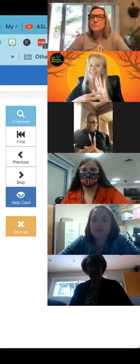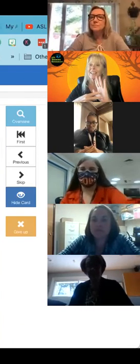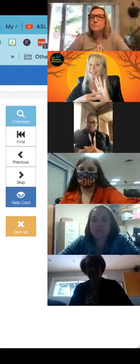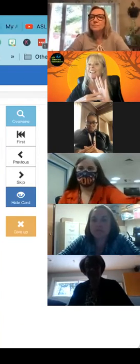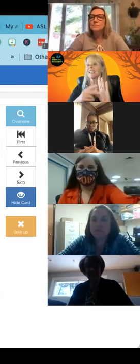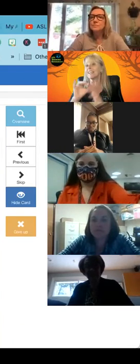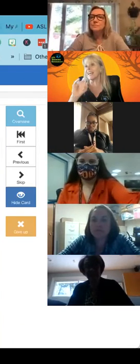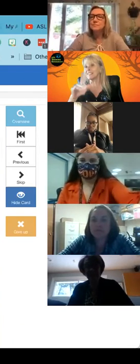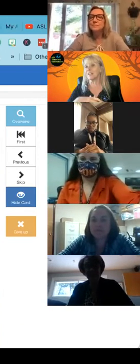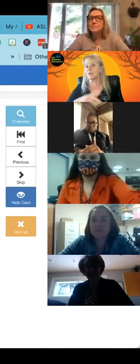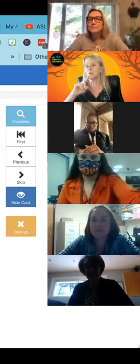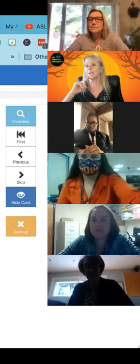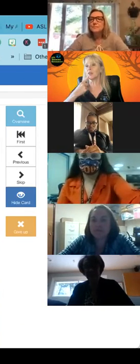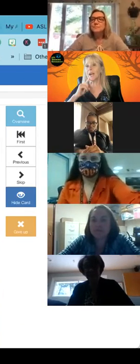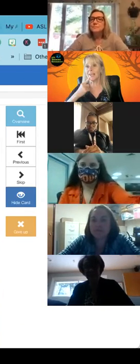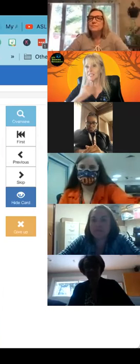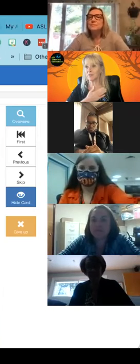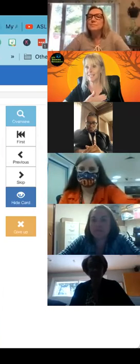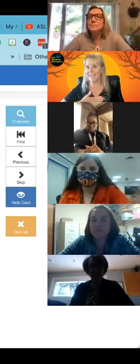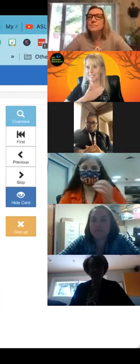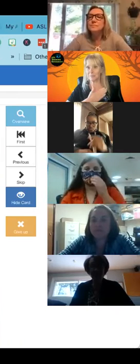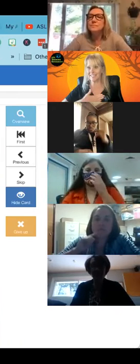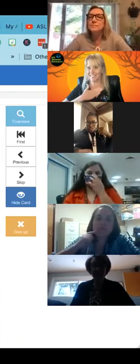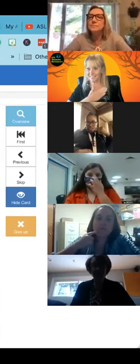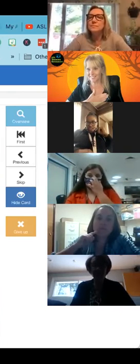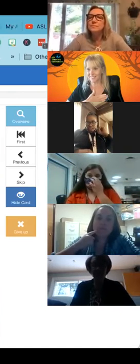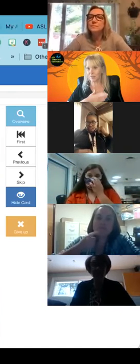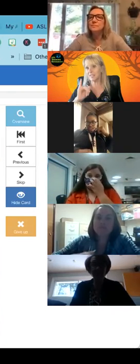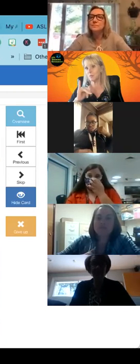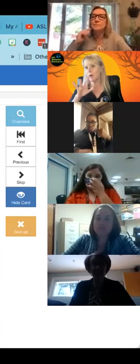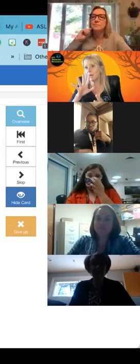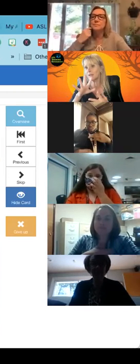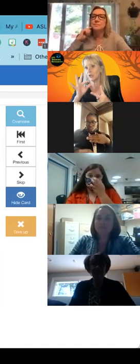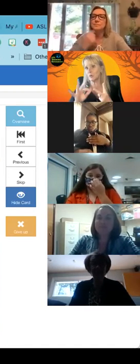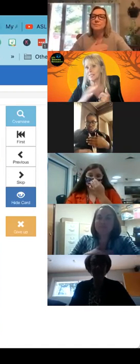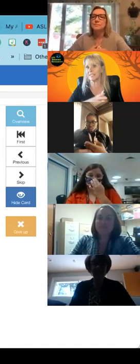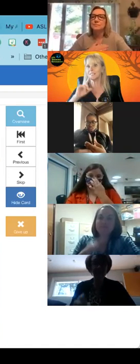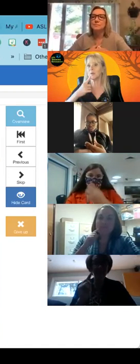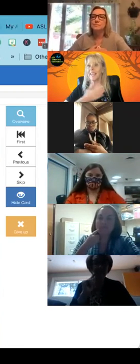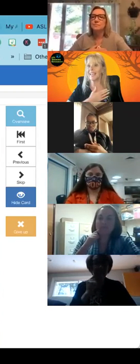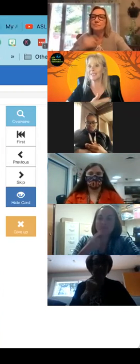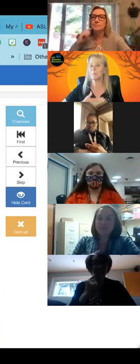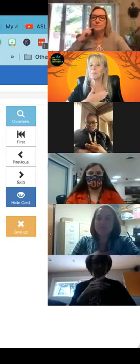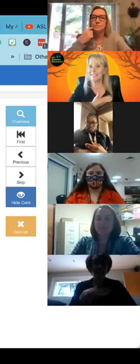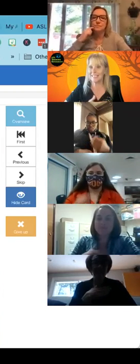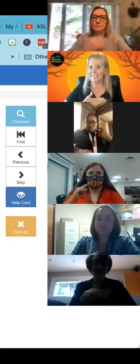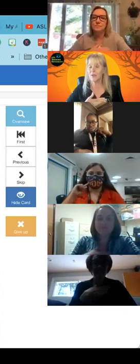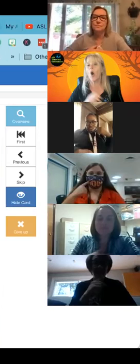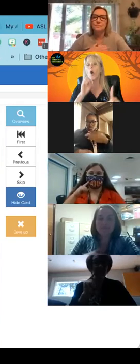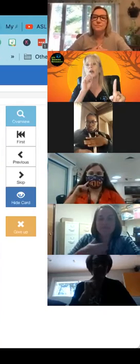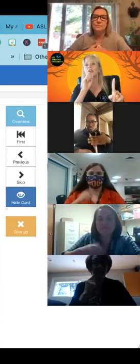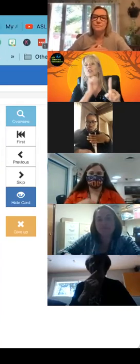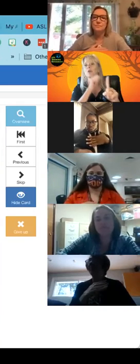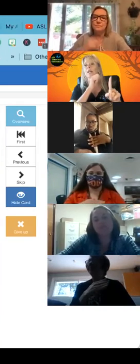meaning in ASL is really you're asking for candy, please. So that's why we chose this. So candy,